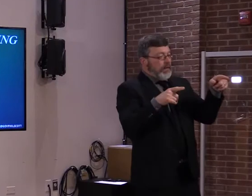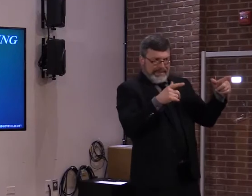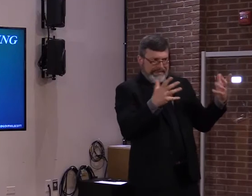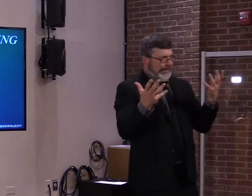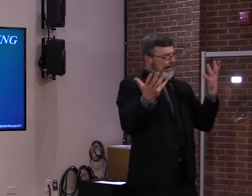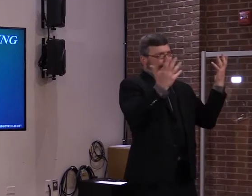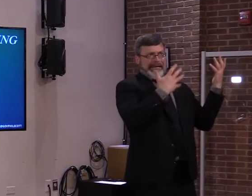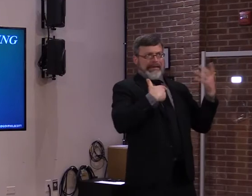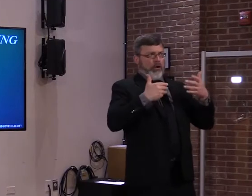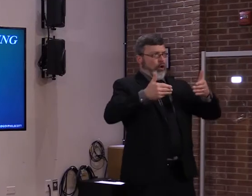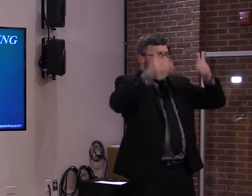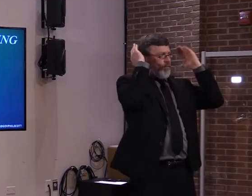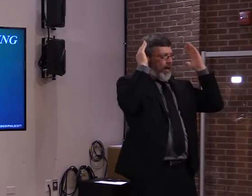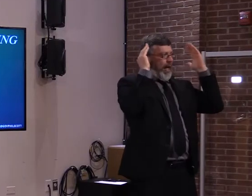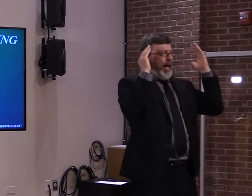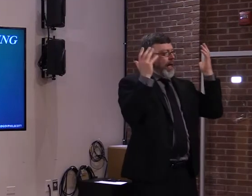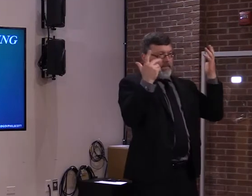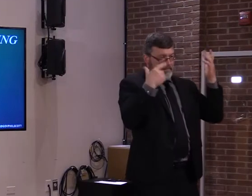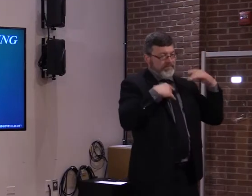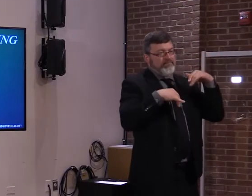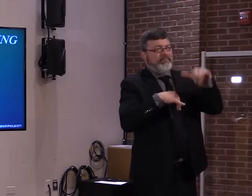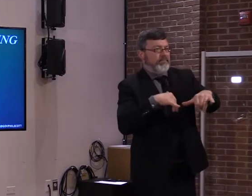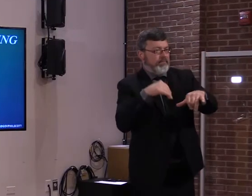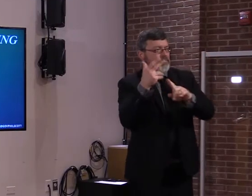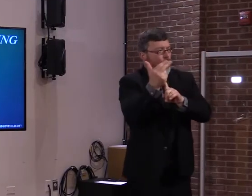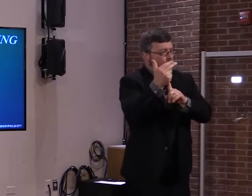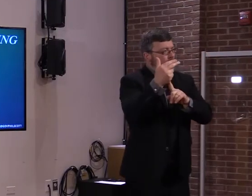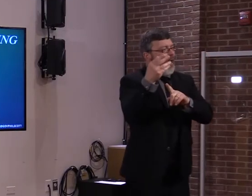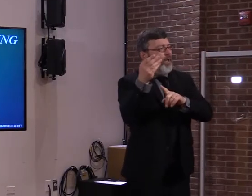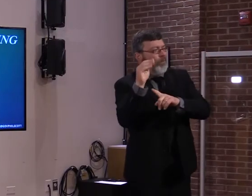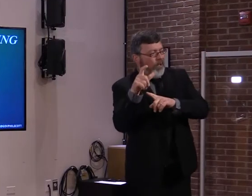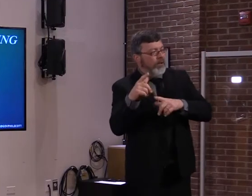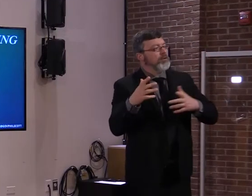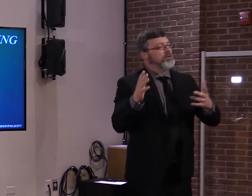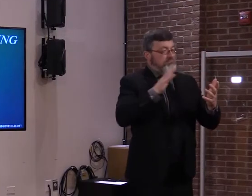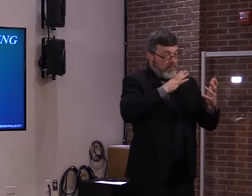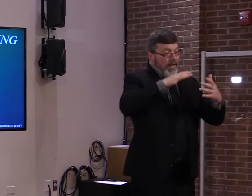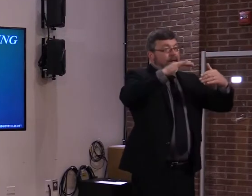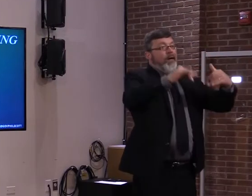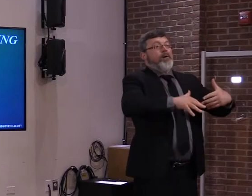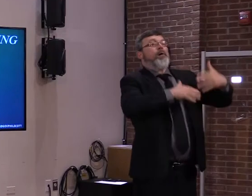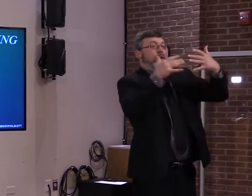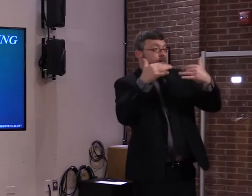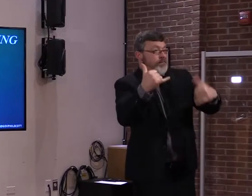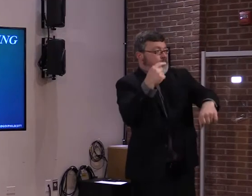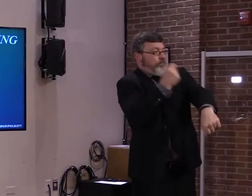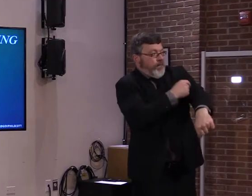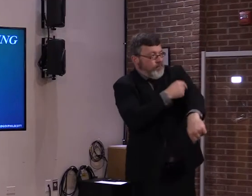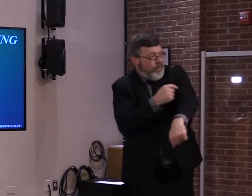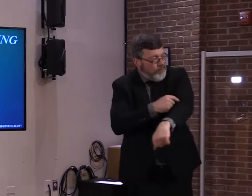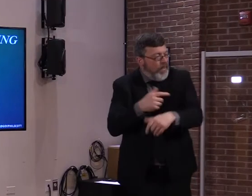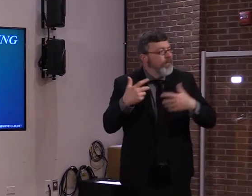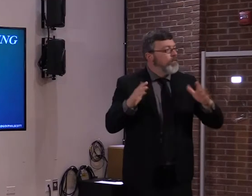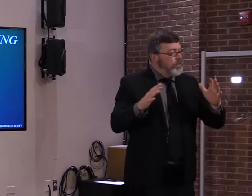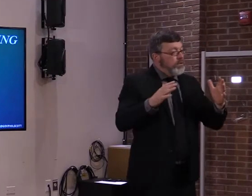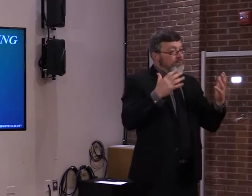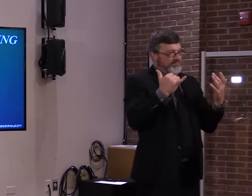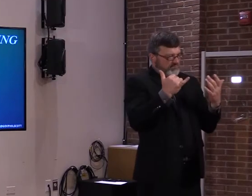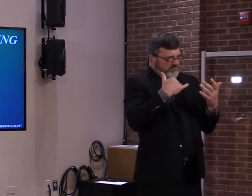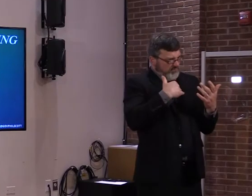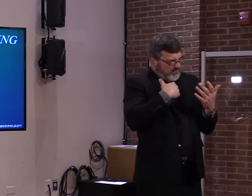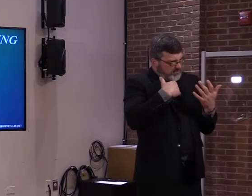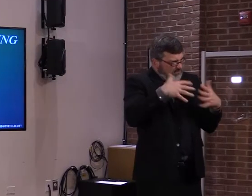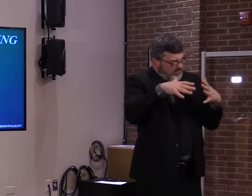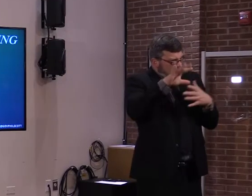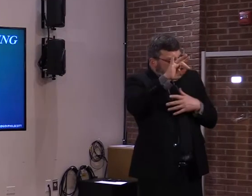down. That avenue, if everyone's vaccinated, you know, we have almost 82% vaccinated. If that